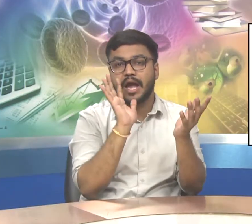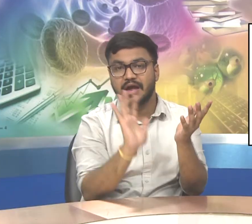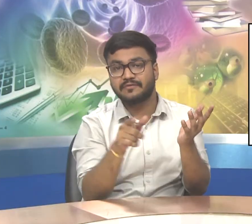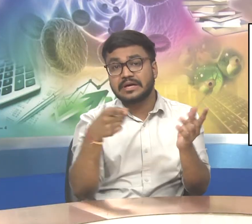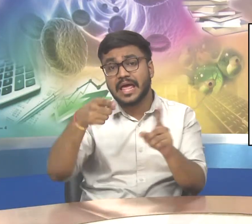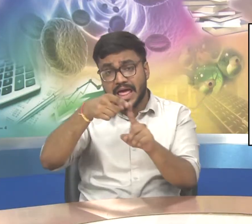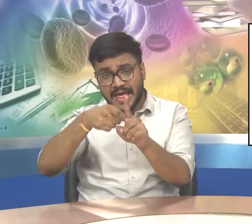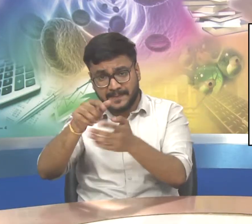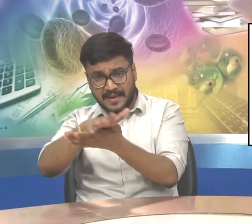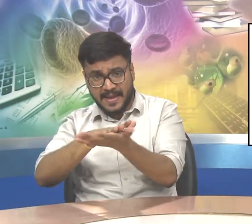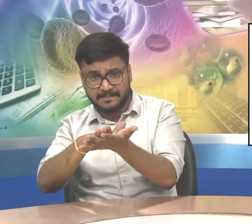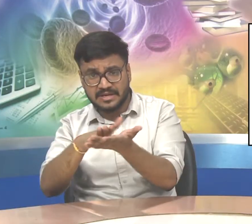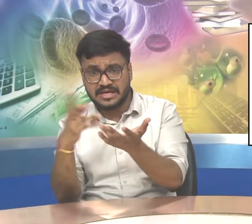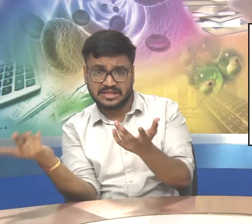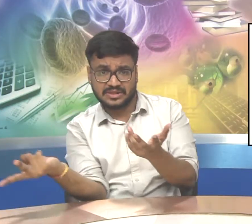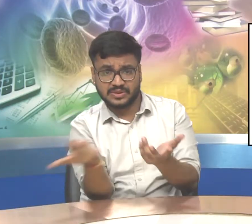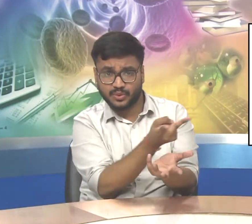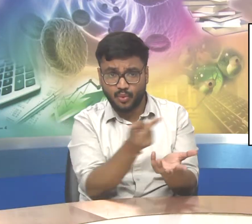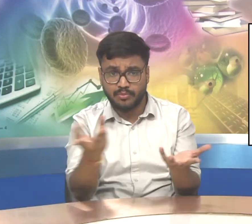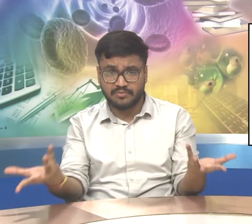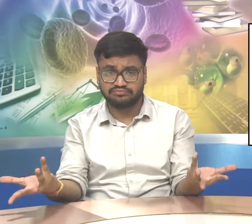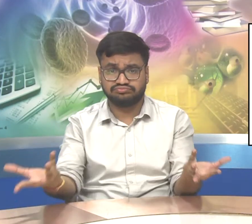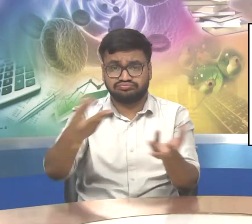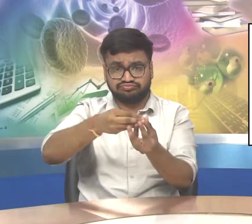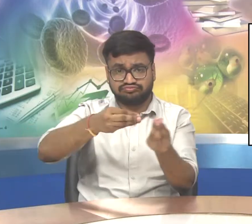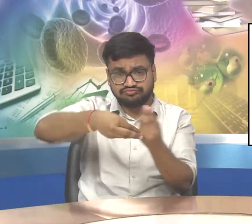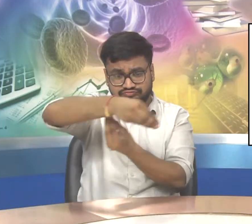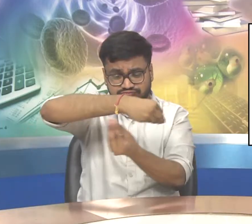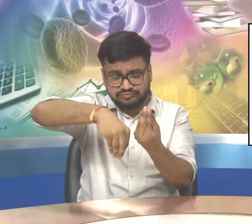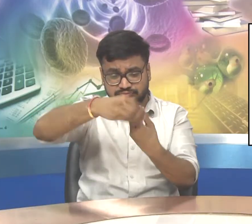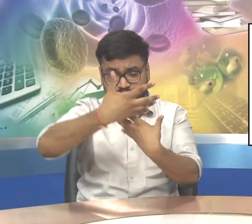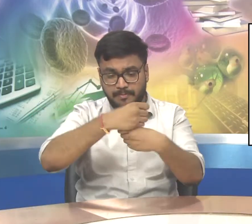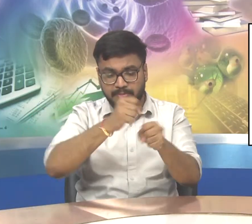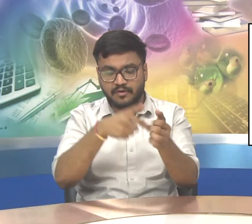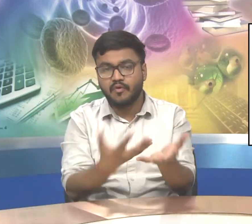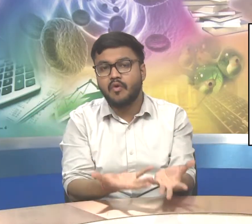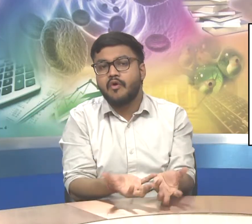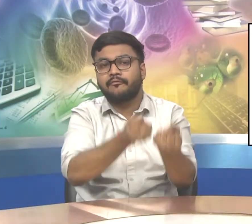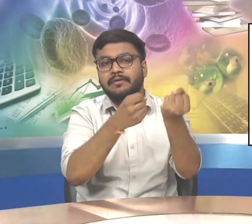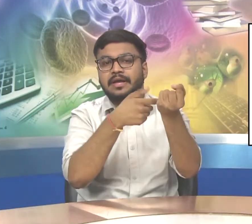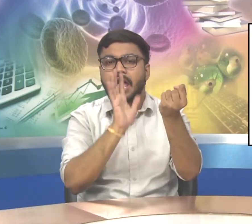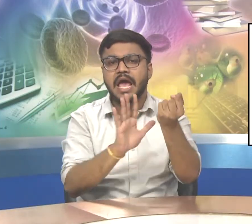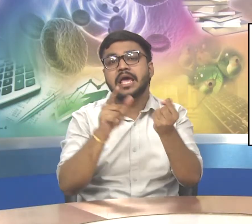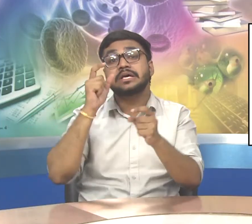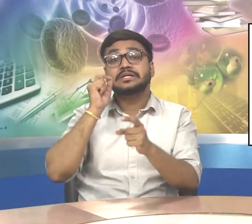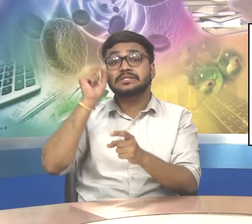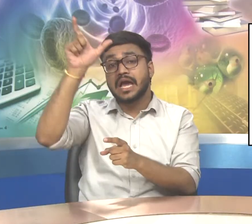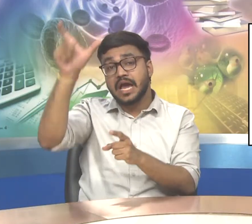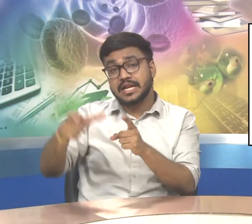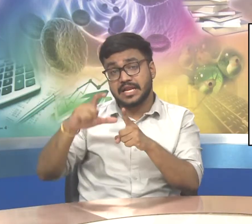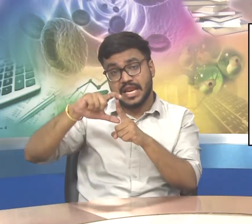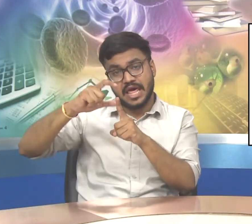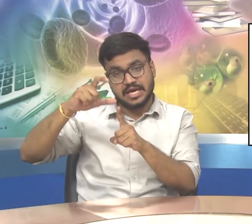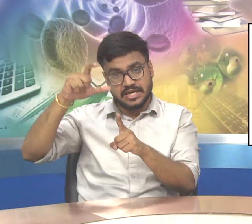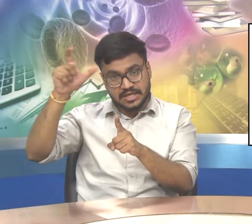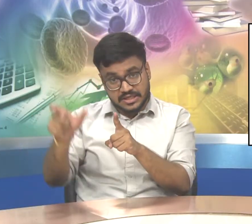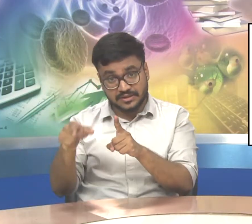by comparing the weight of elements that join together and using